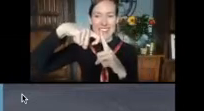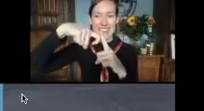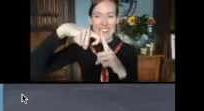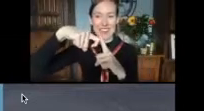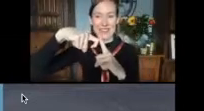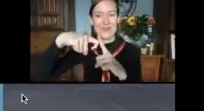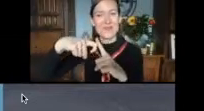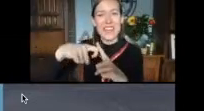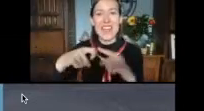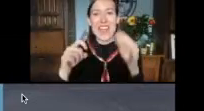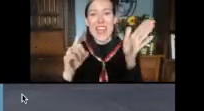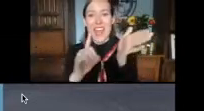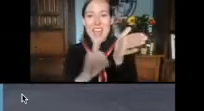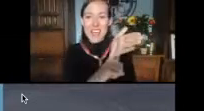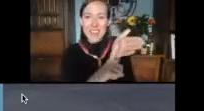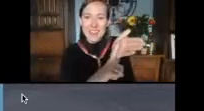K,